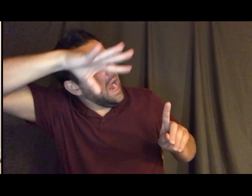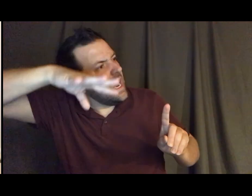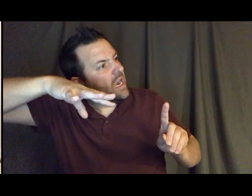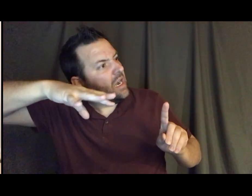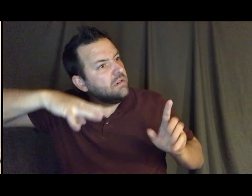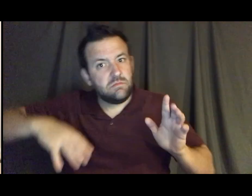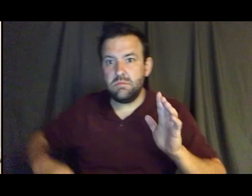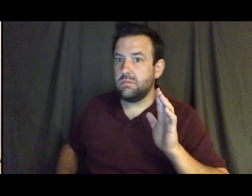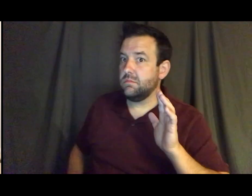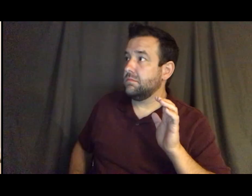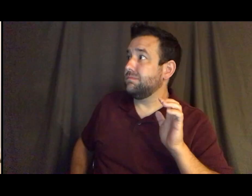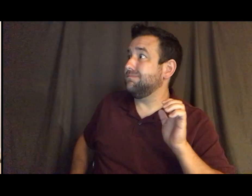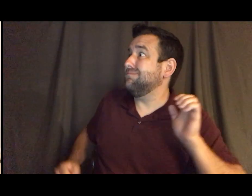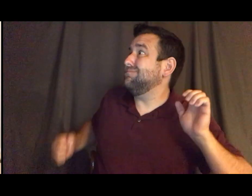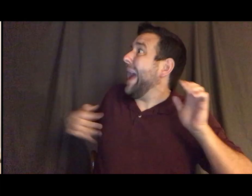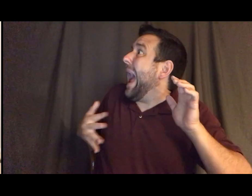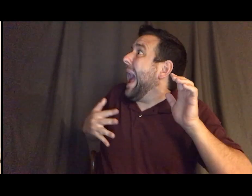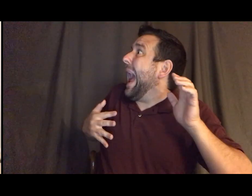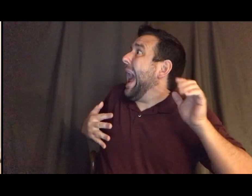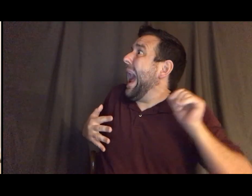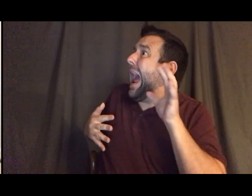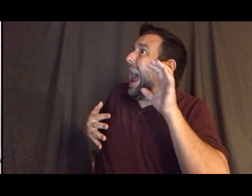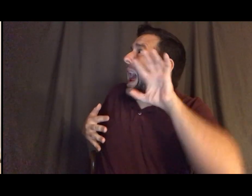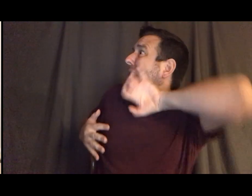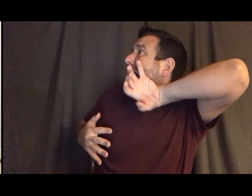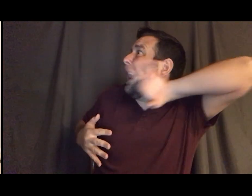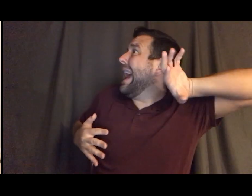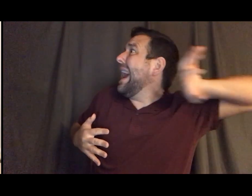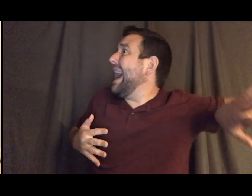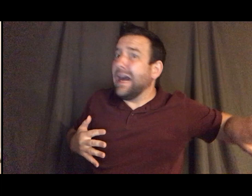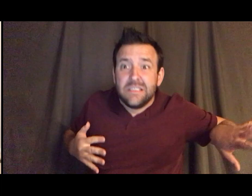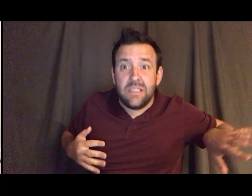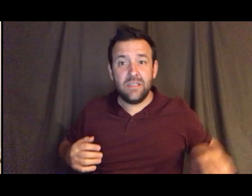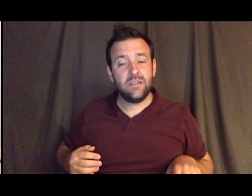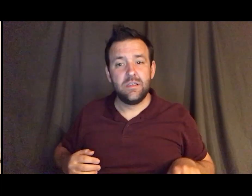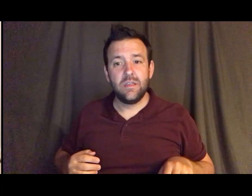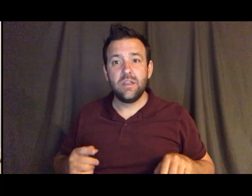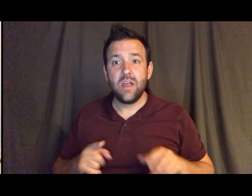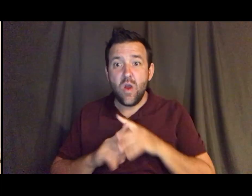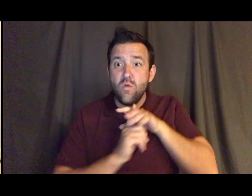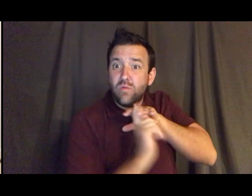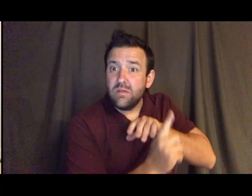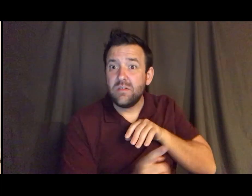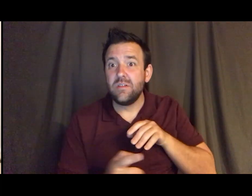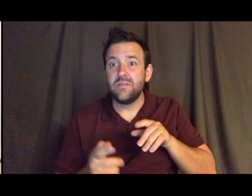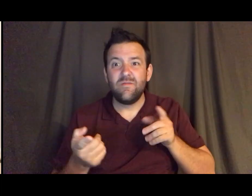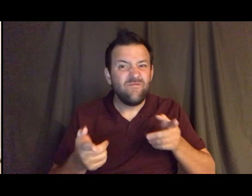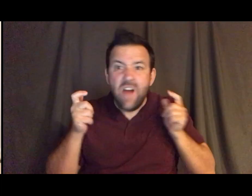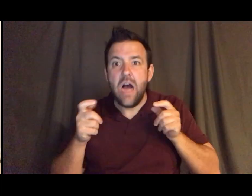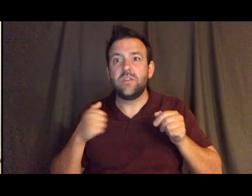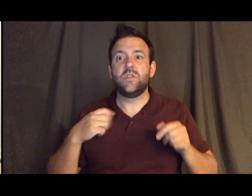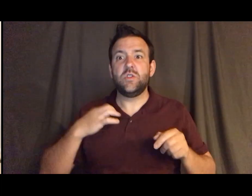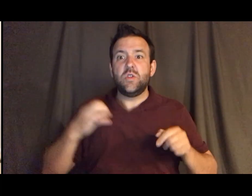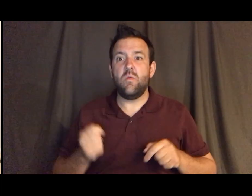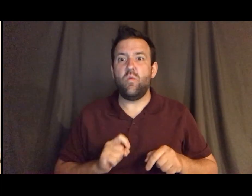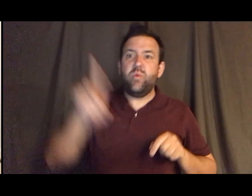pants. They ran down the streets in their underwear. Julie ran after them, but she slipped